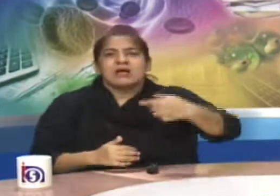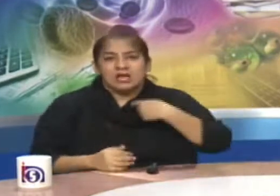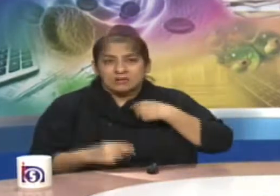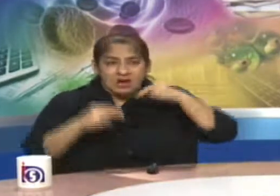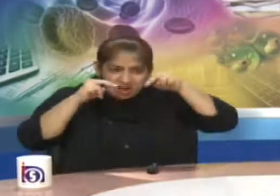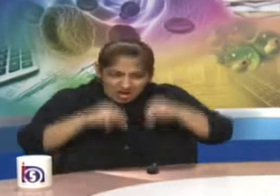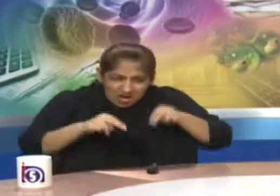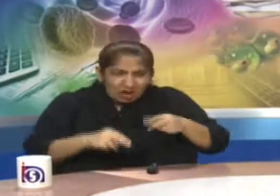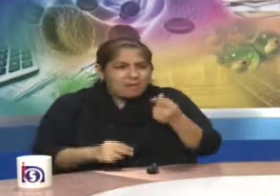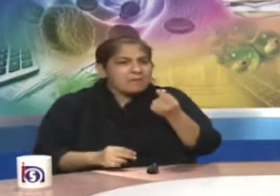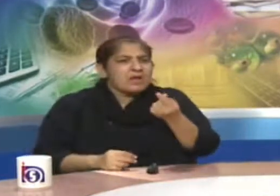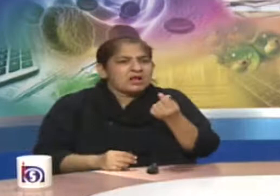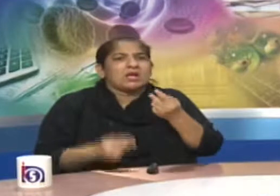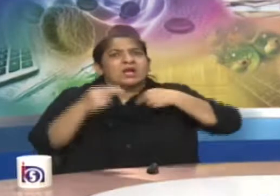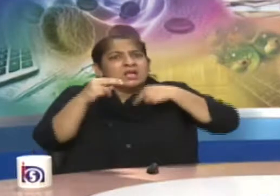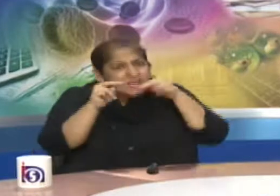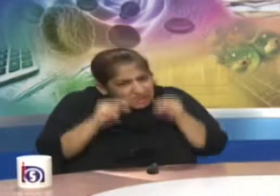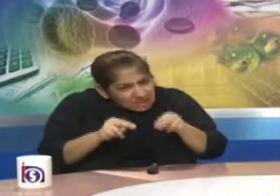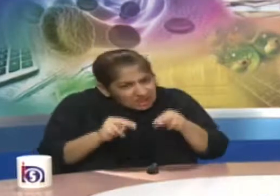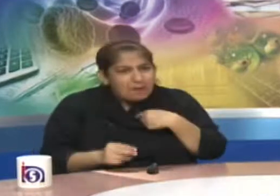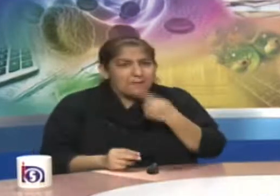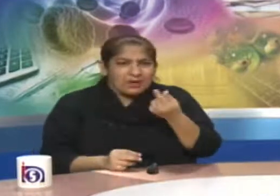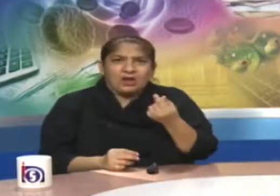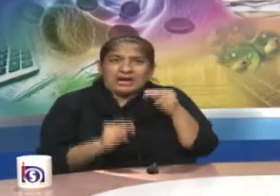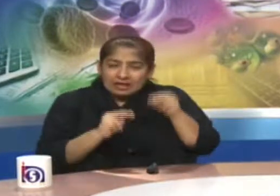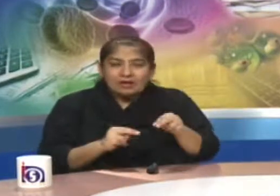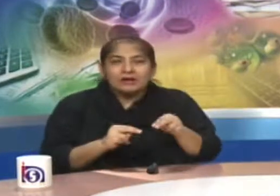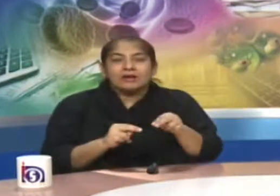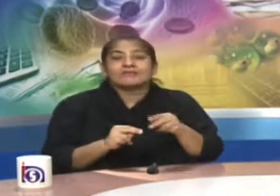and the second one is